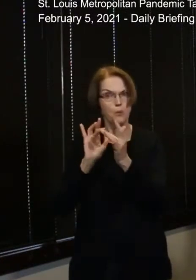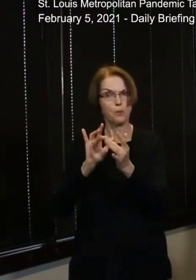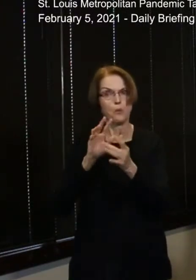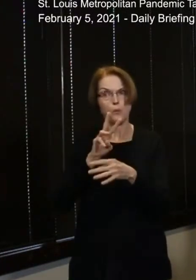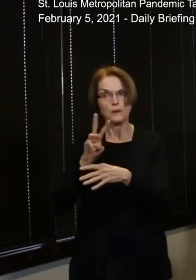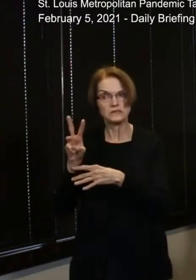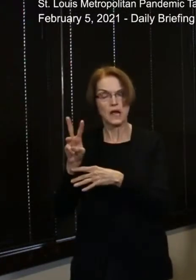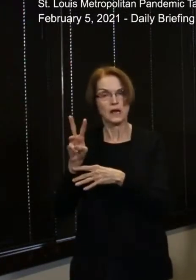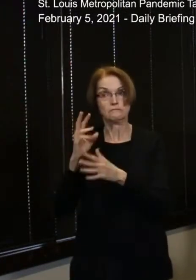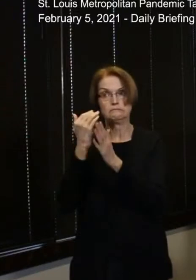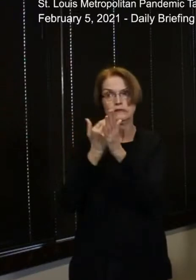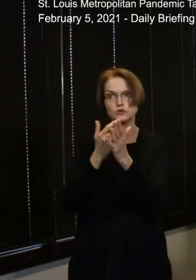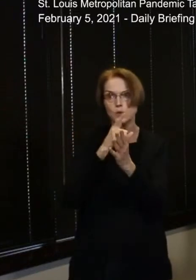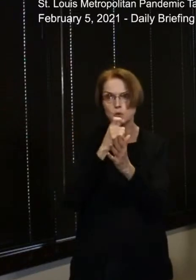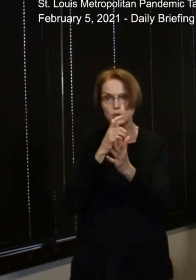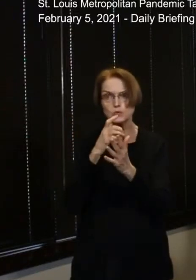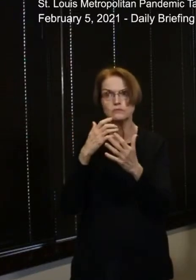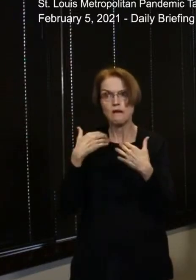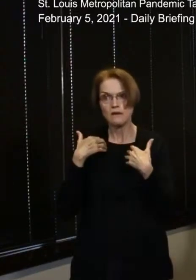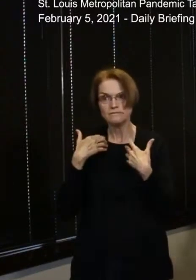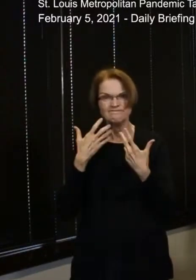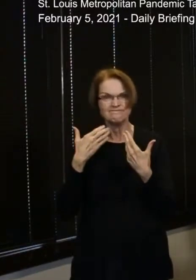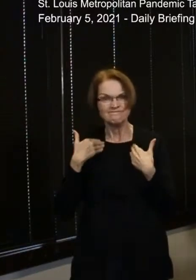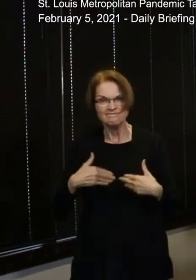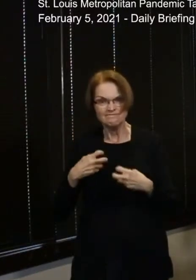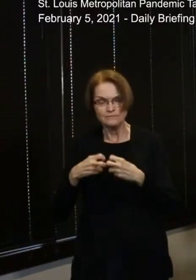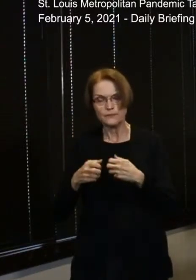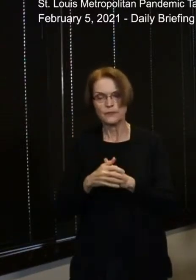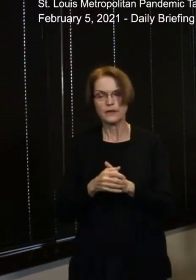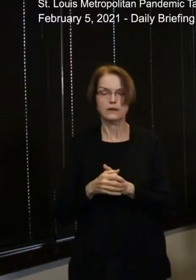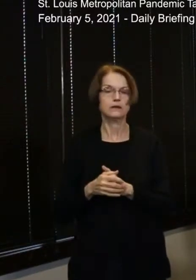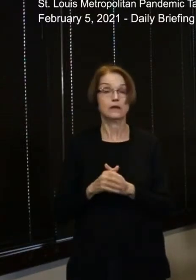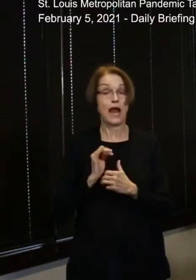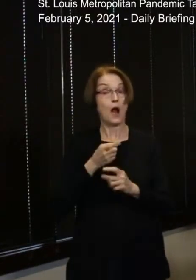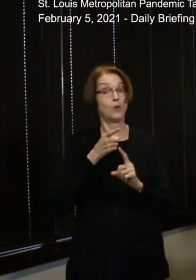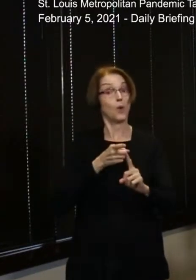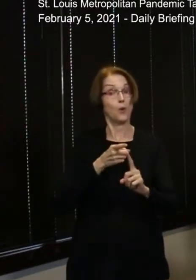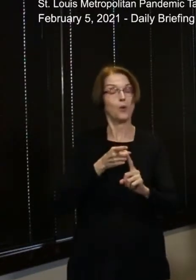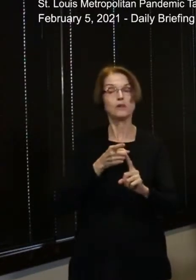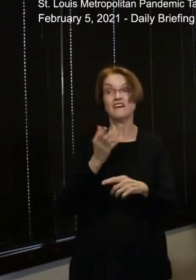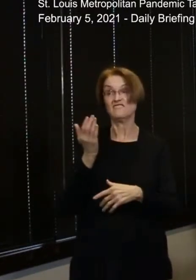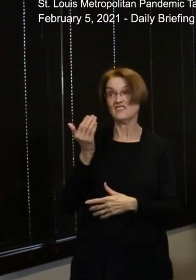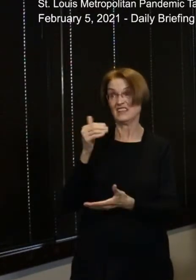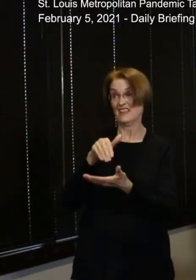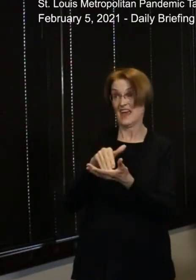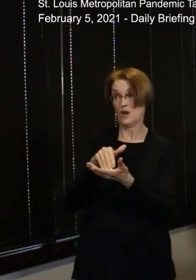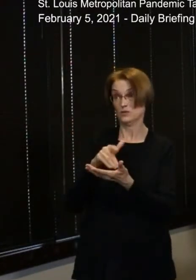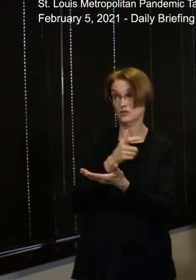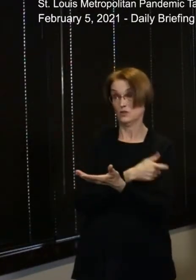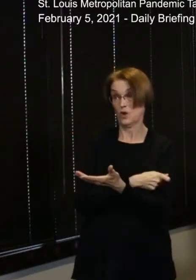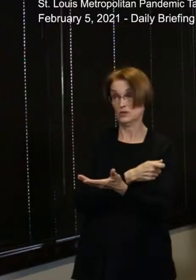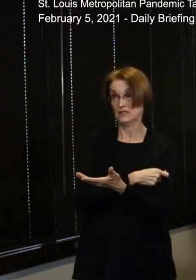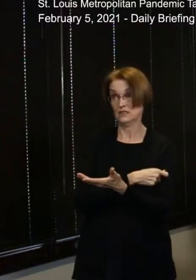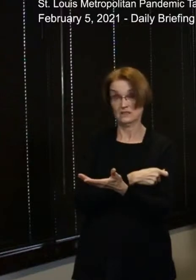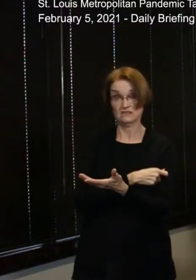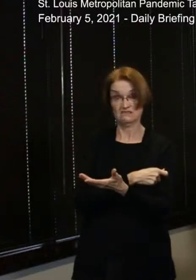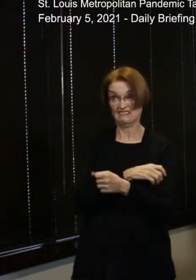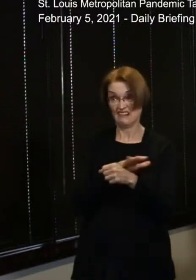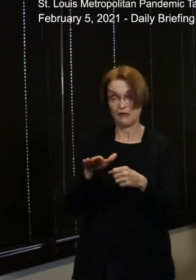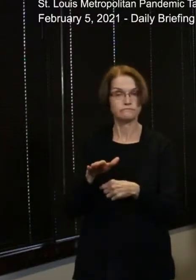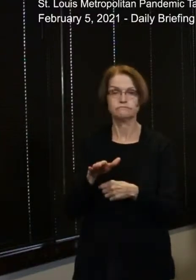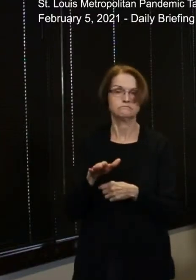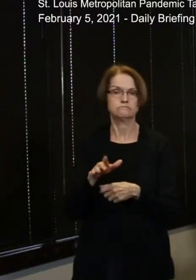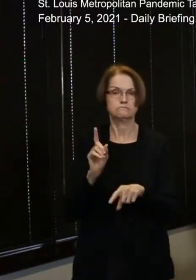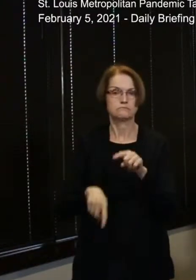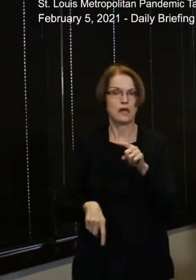So our goal as healthcare providers, so as you can see, with 15,000 doses, it's going to be incredibly difficult. Now,